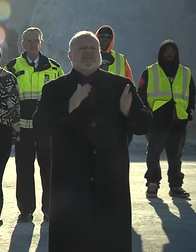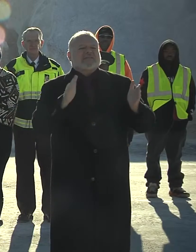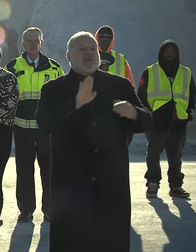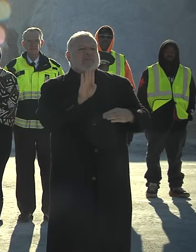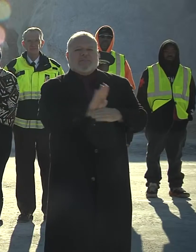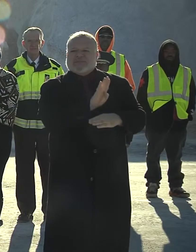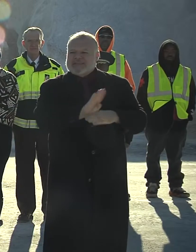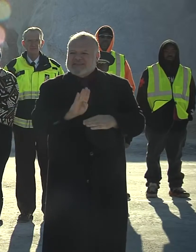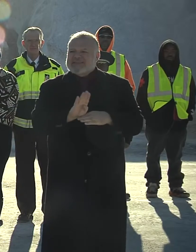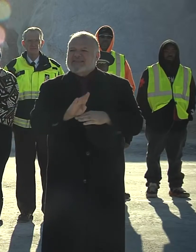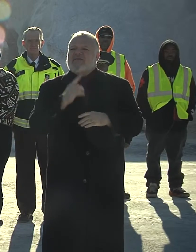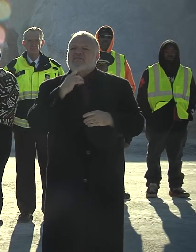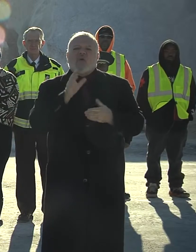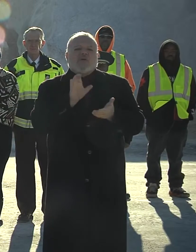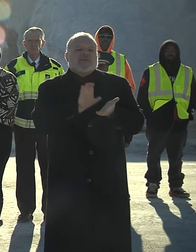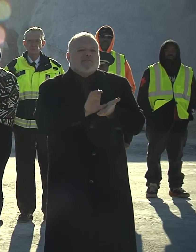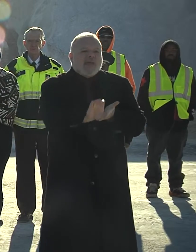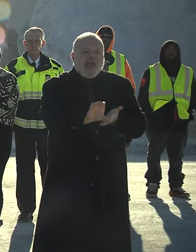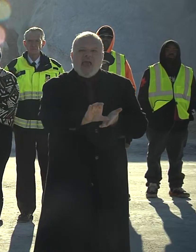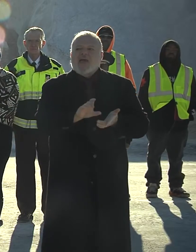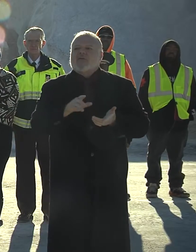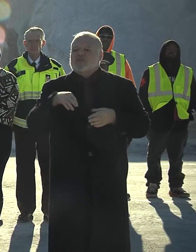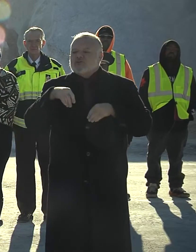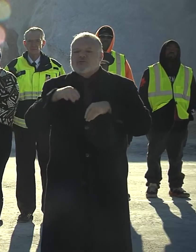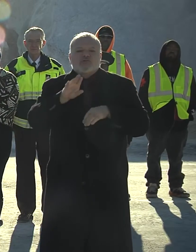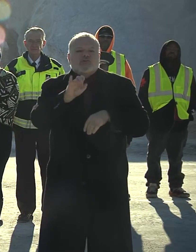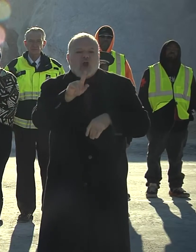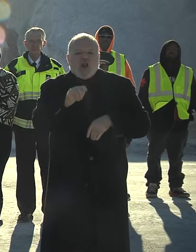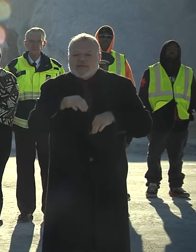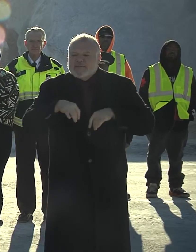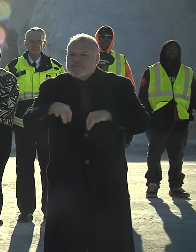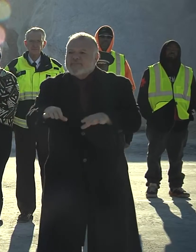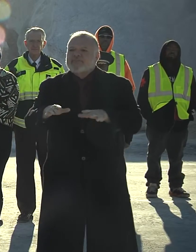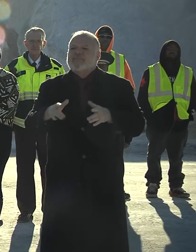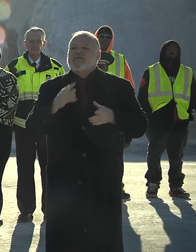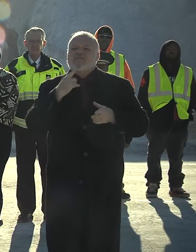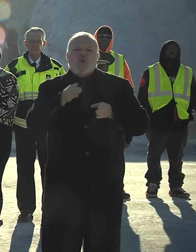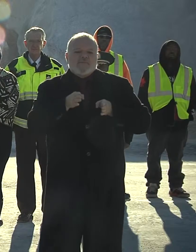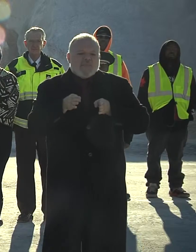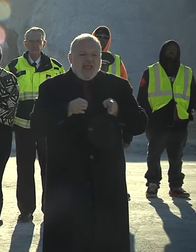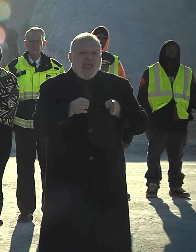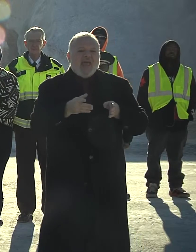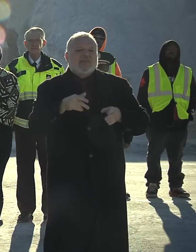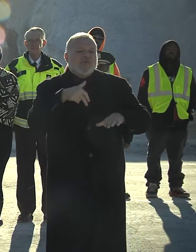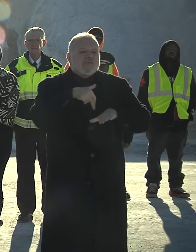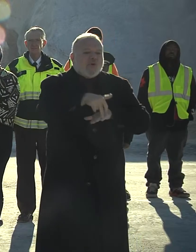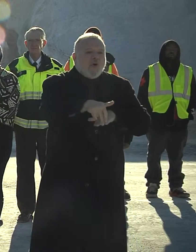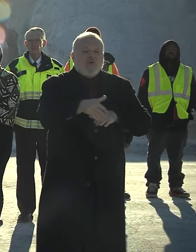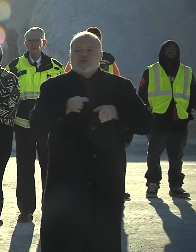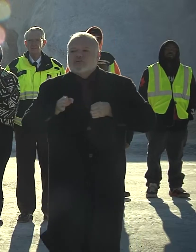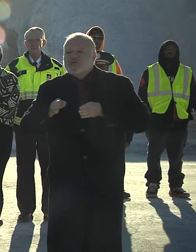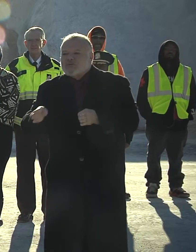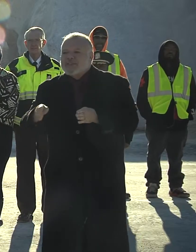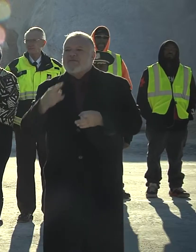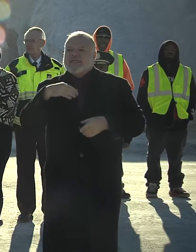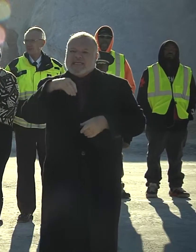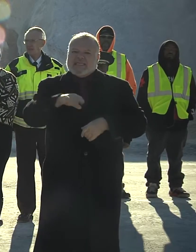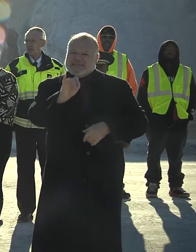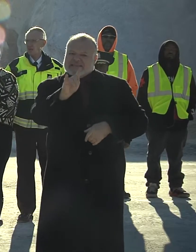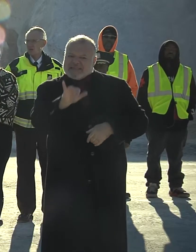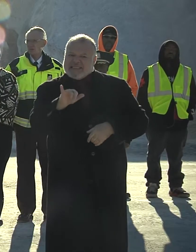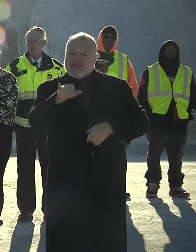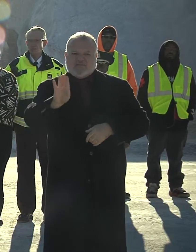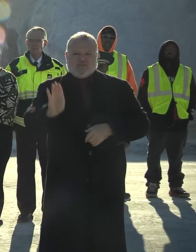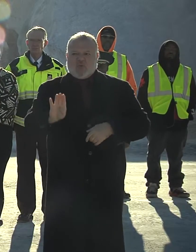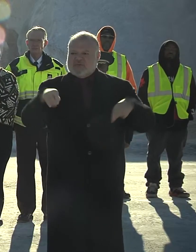salt various stairs and footpaths throughout the city, particularly around municipal buildings. And I'm really